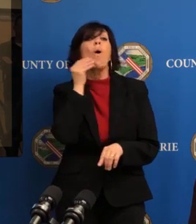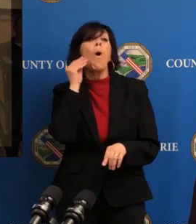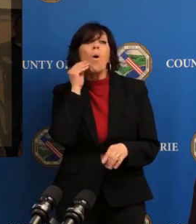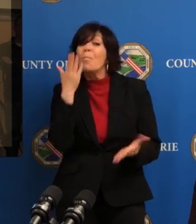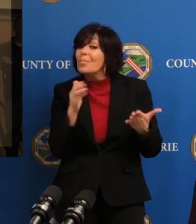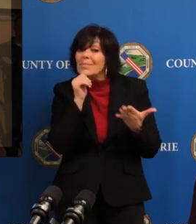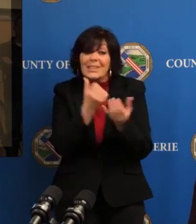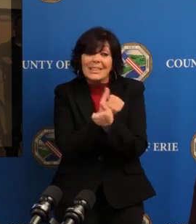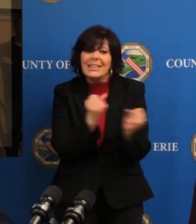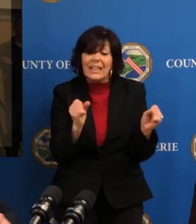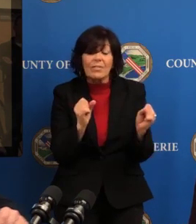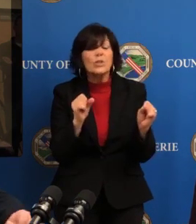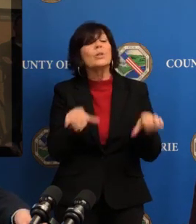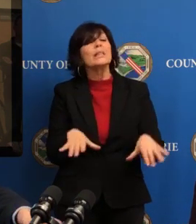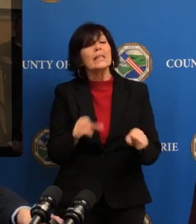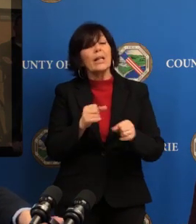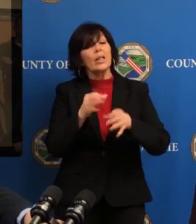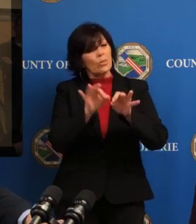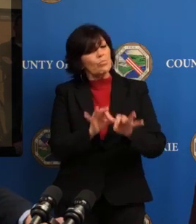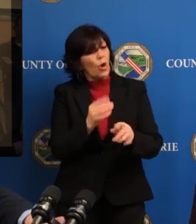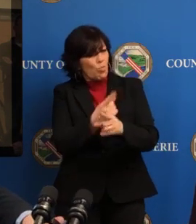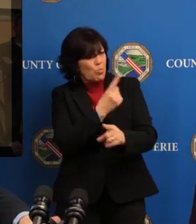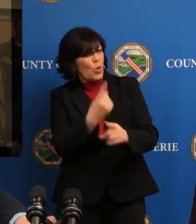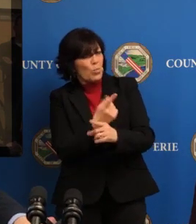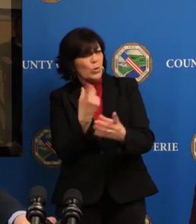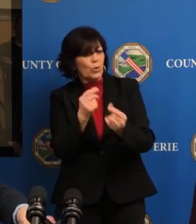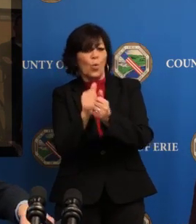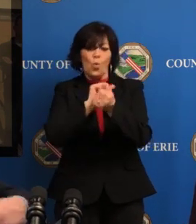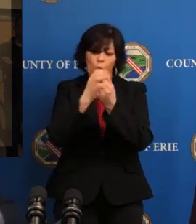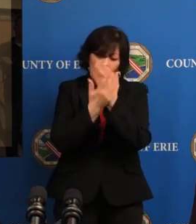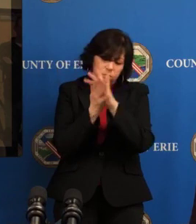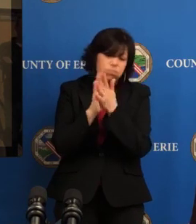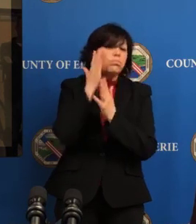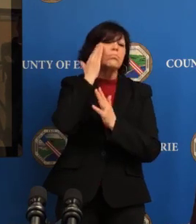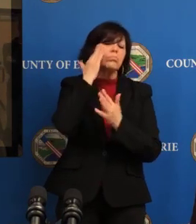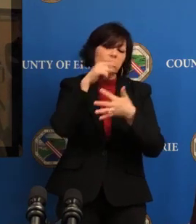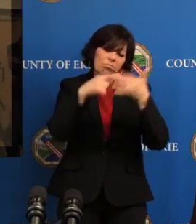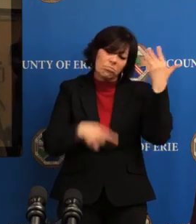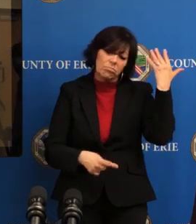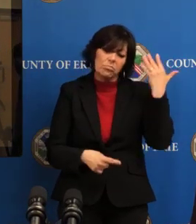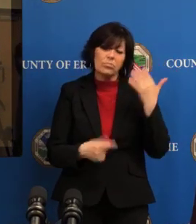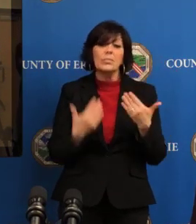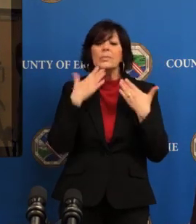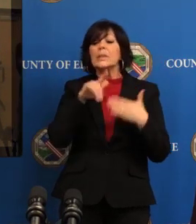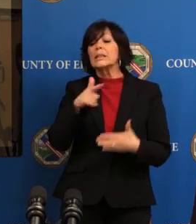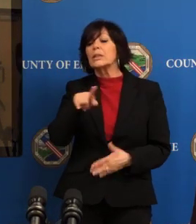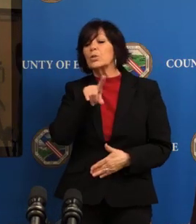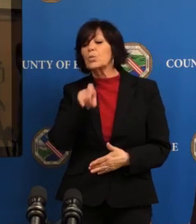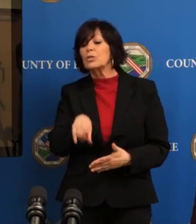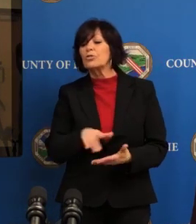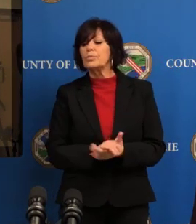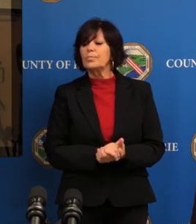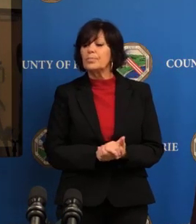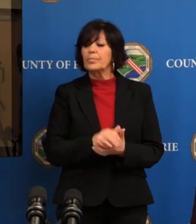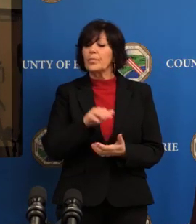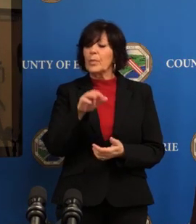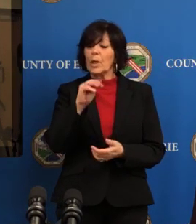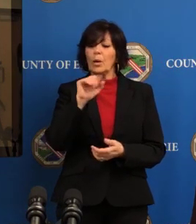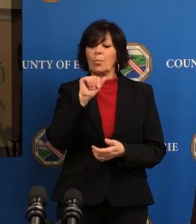So just take the appropriate precautions with non-pharmaceutical interventions. Thank you. Next question to Marley Tuskus